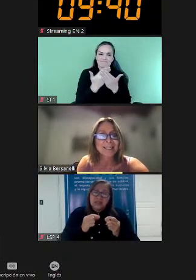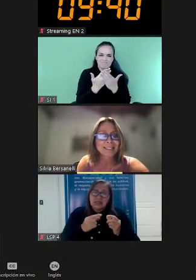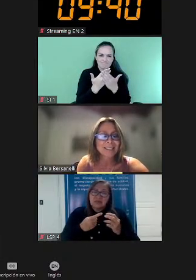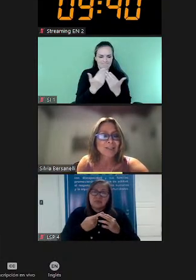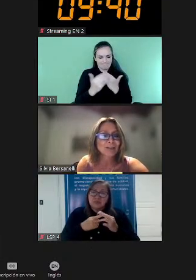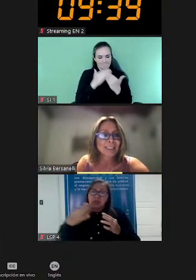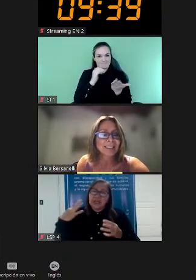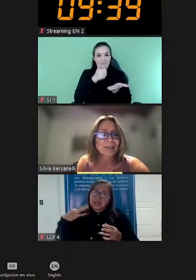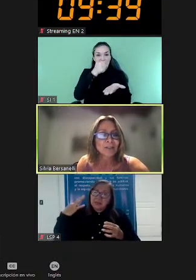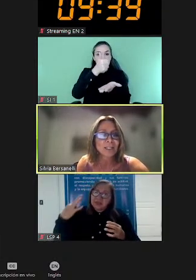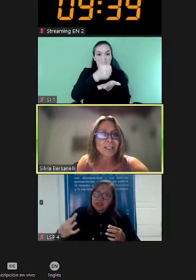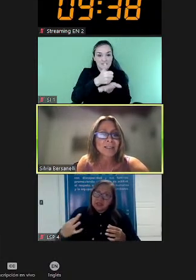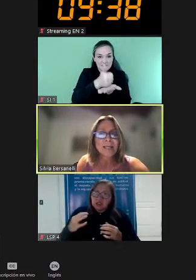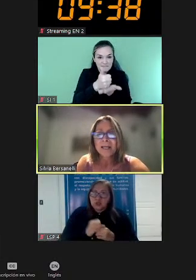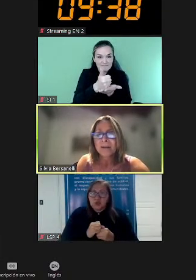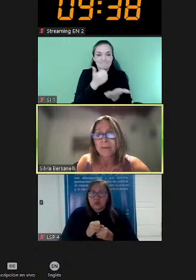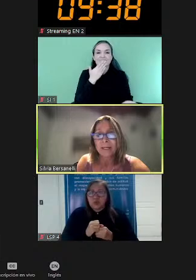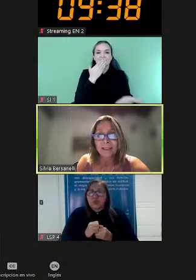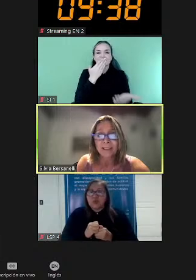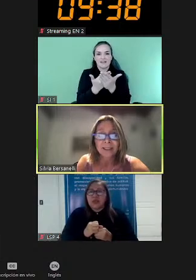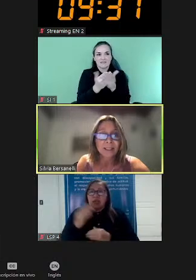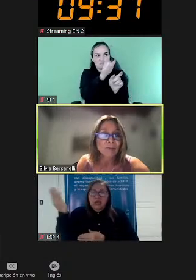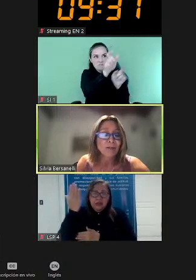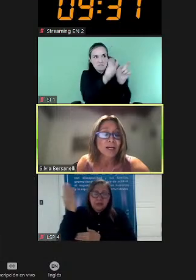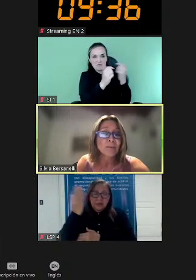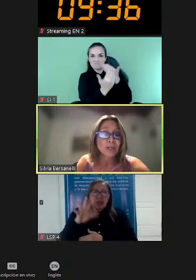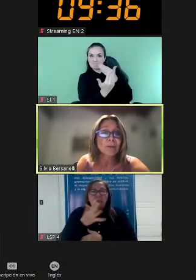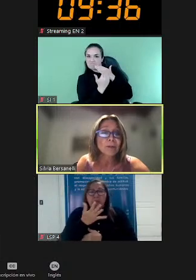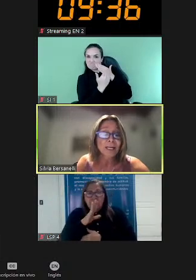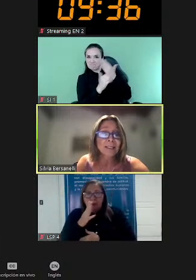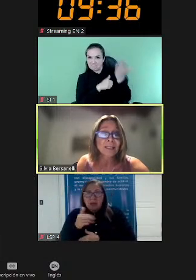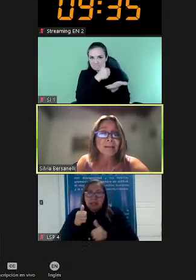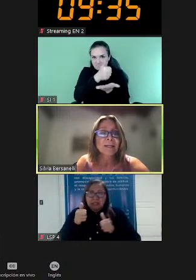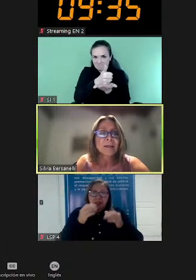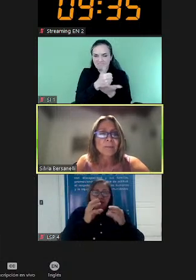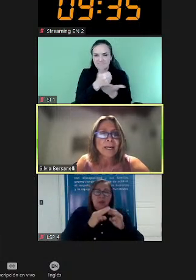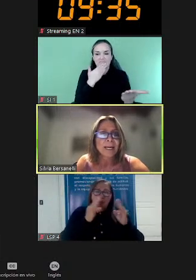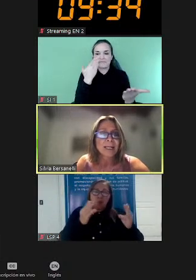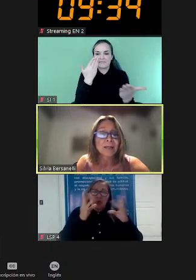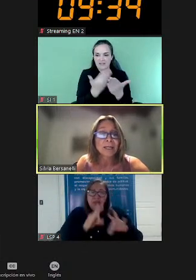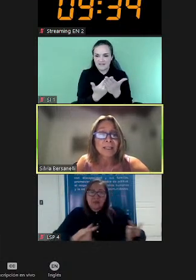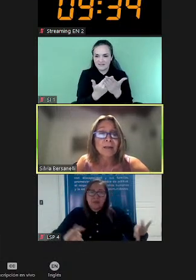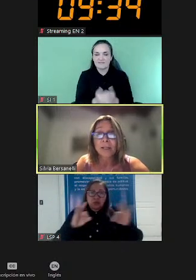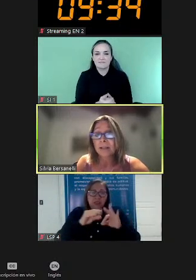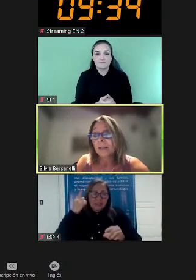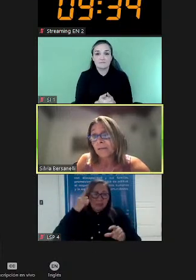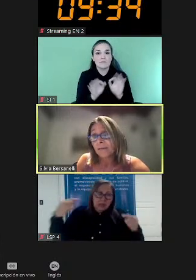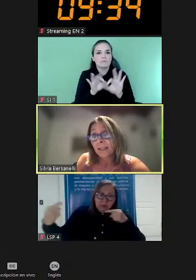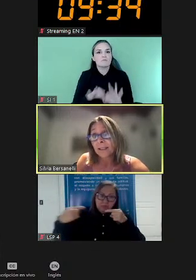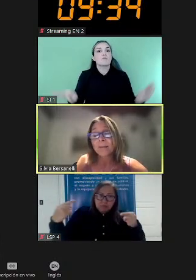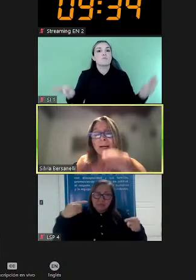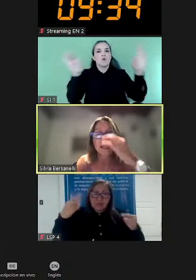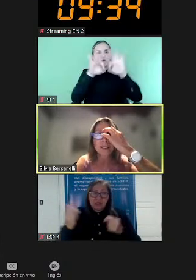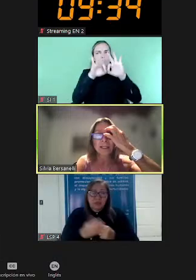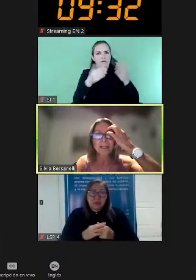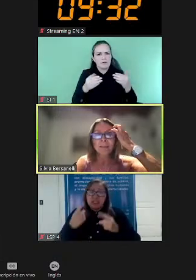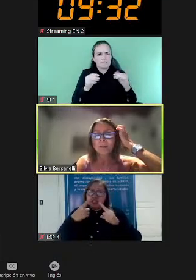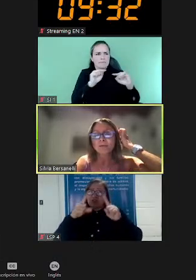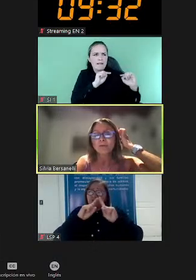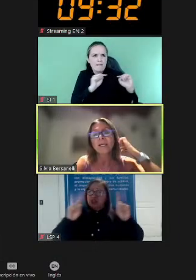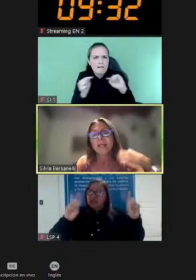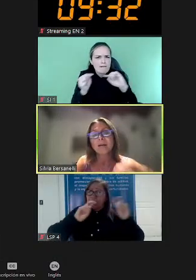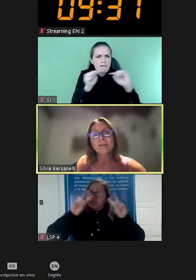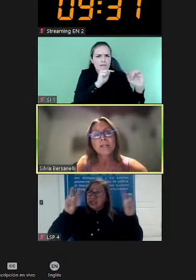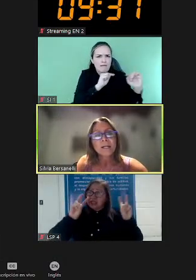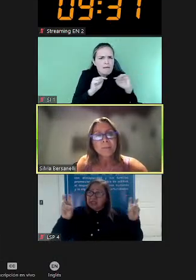very much for the invitation i would like to thank the organizers i believe this is a very important meeting to debate and